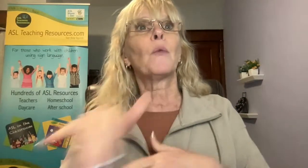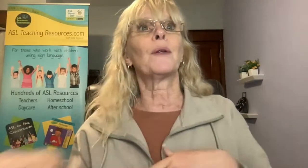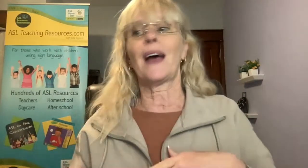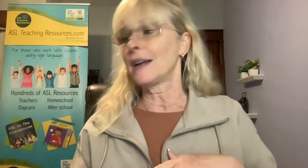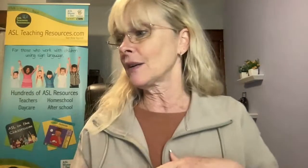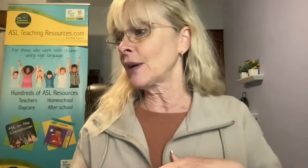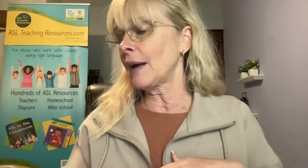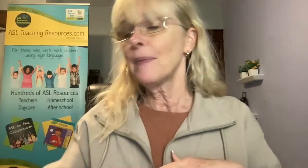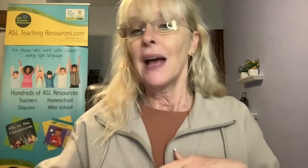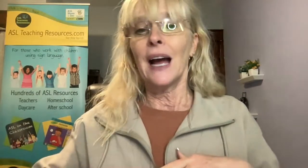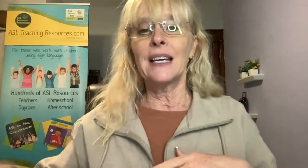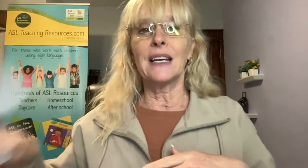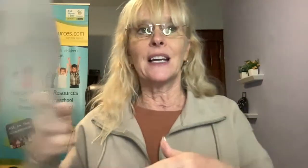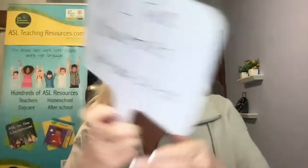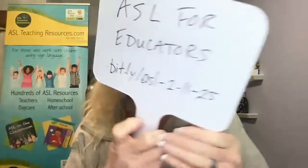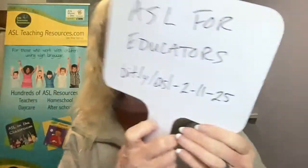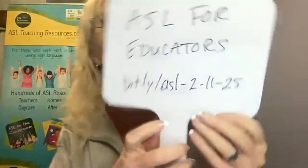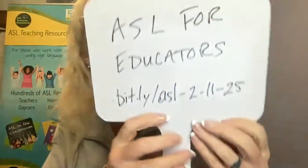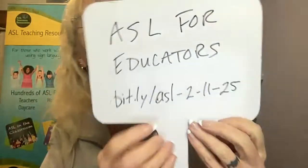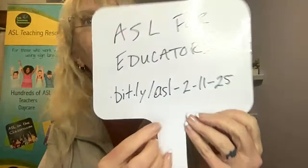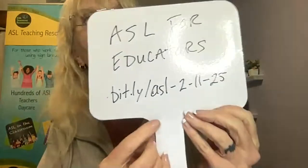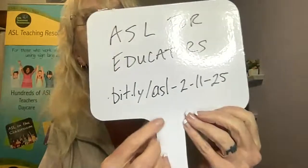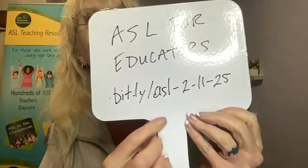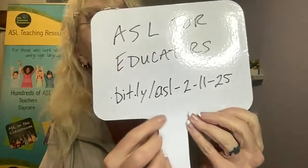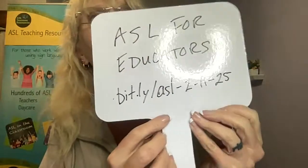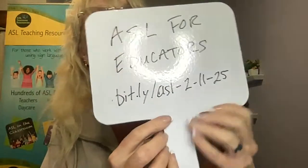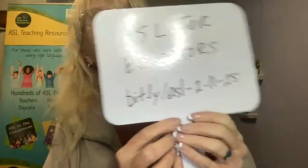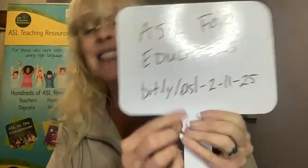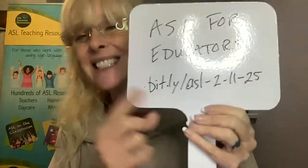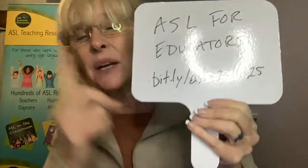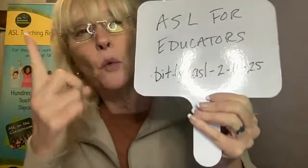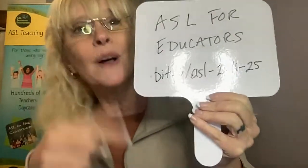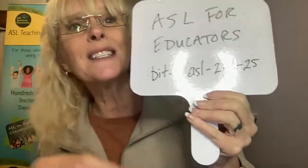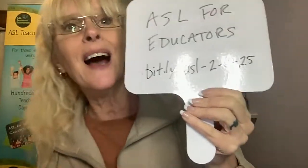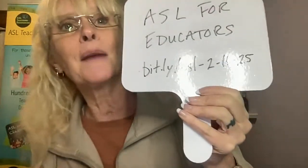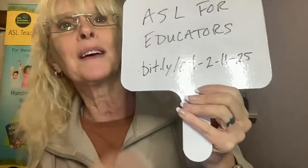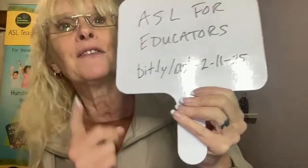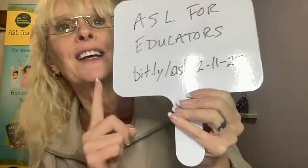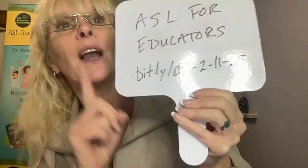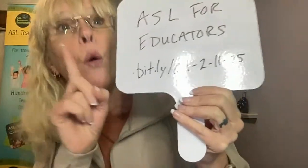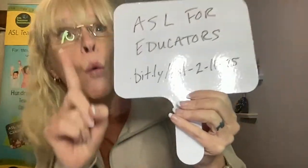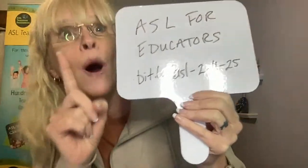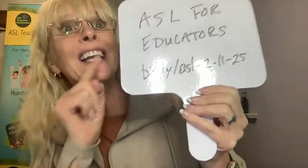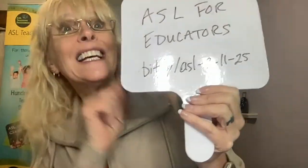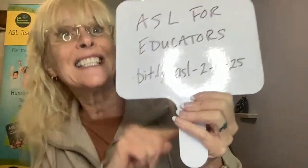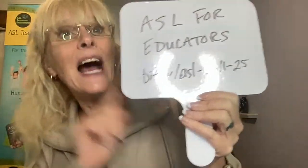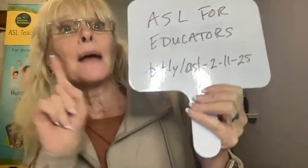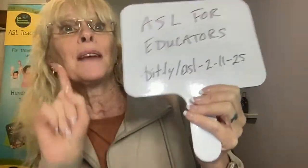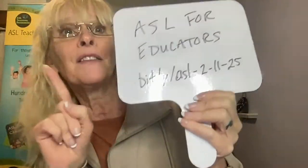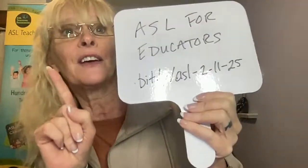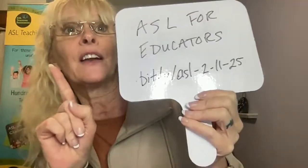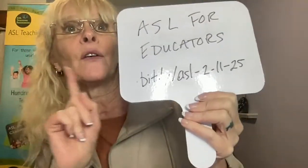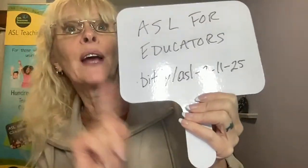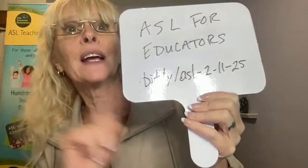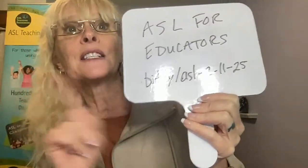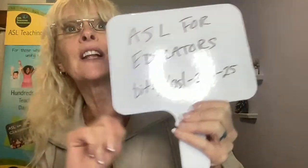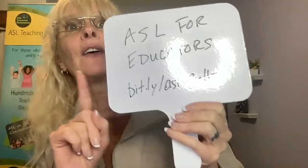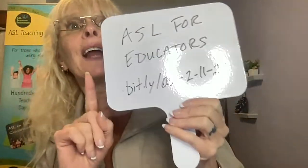with that. Okay. Again, here is the free link to go sign up. This is a one-time event. Okay. It's not going to